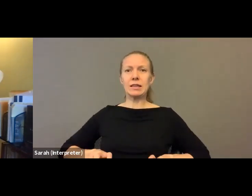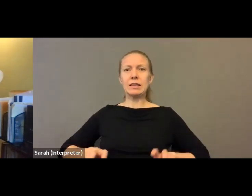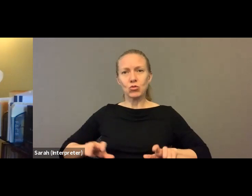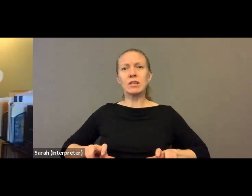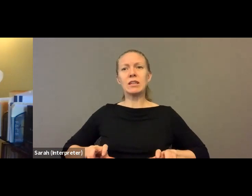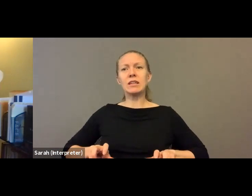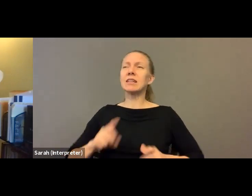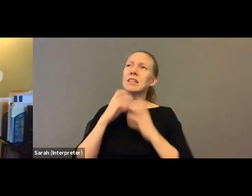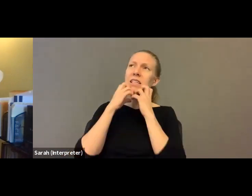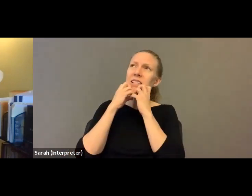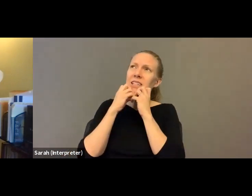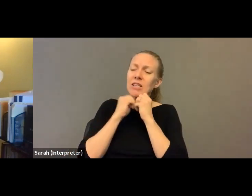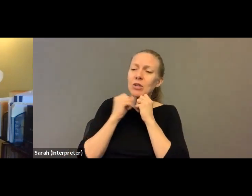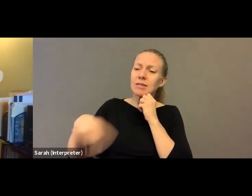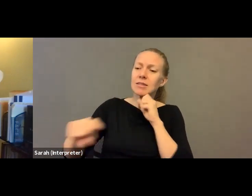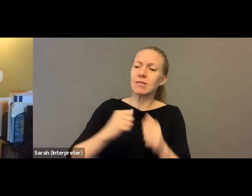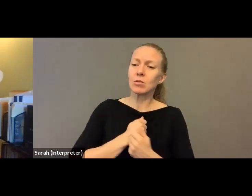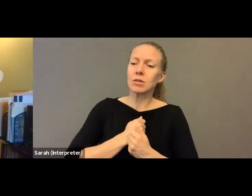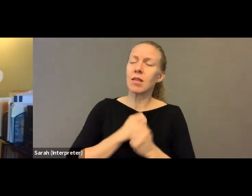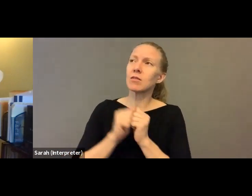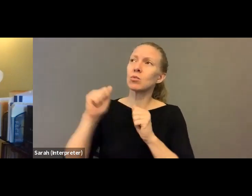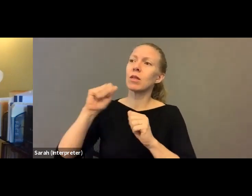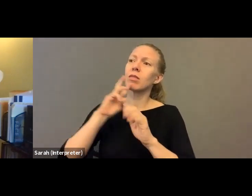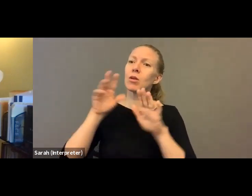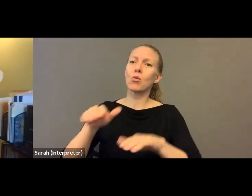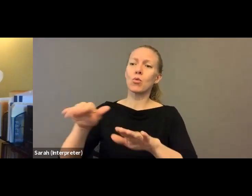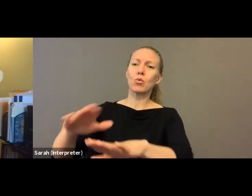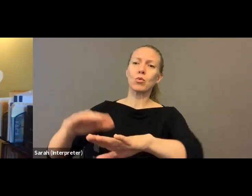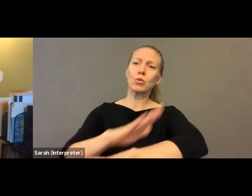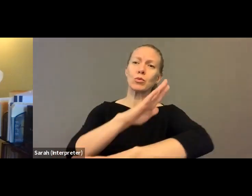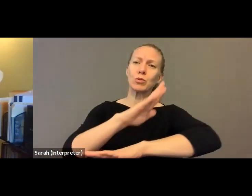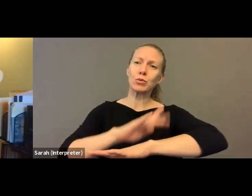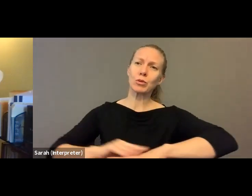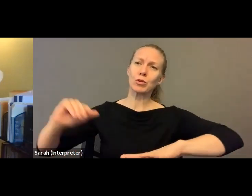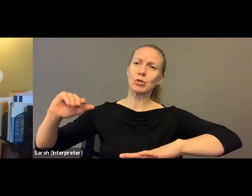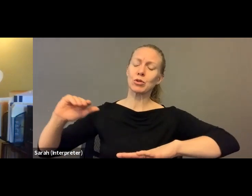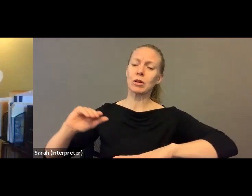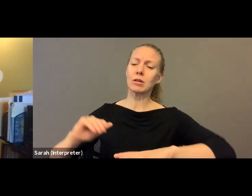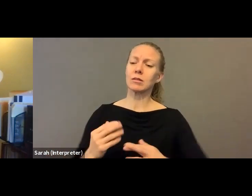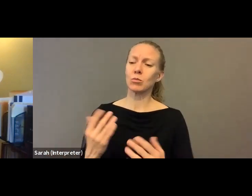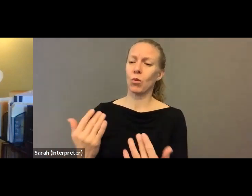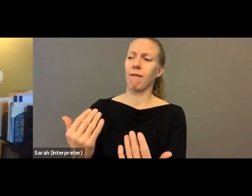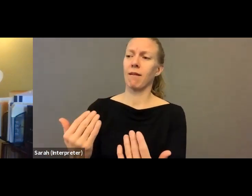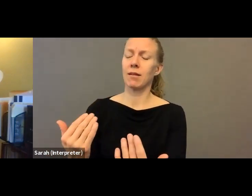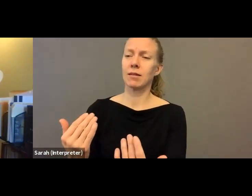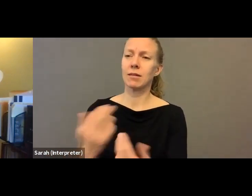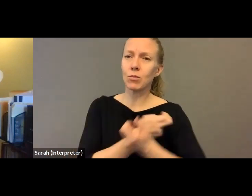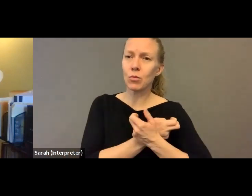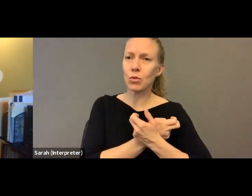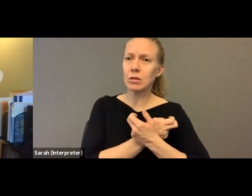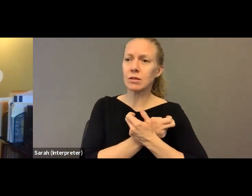this loved with ocean poised poisons, the missing we had been